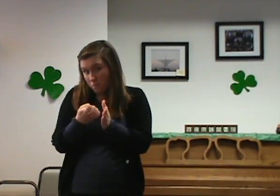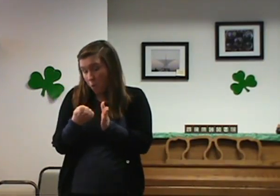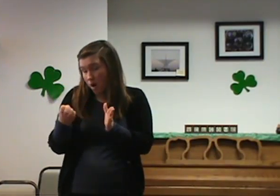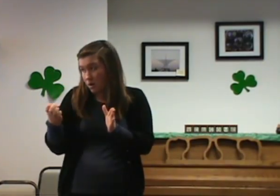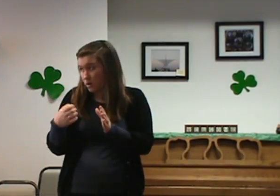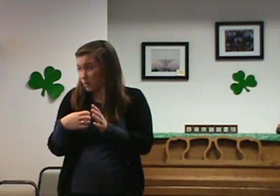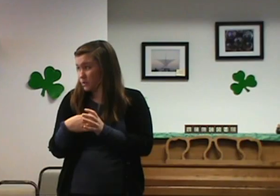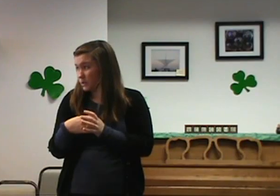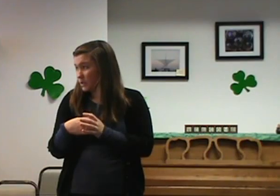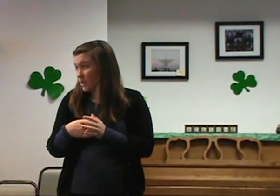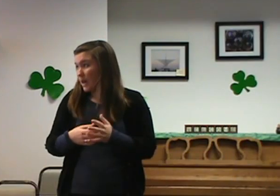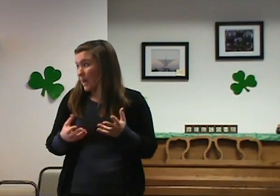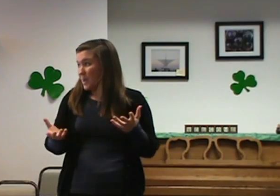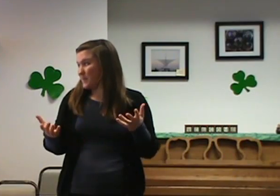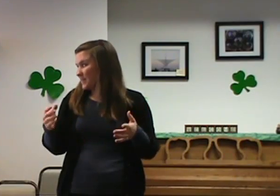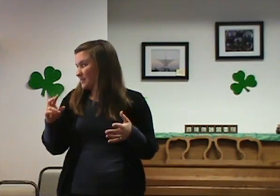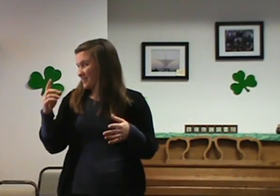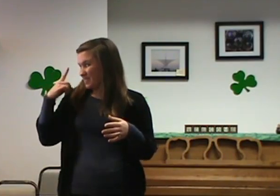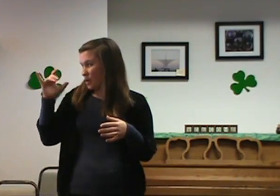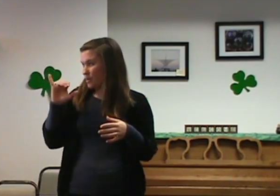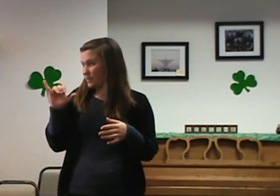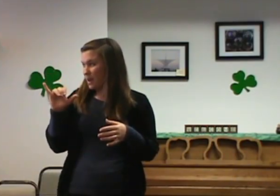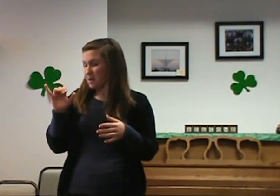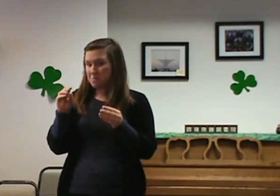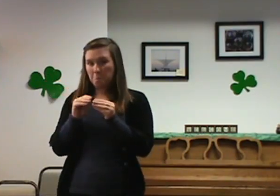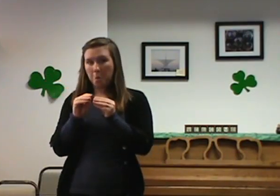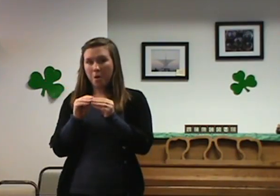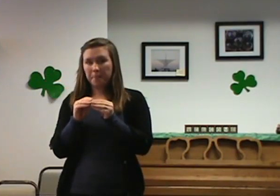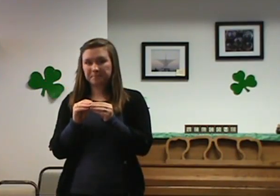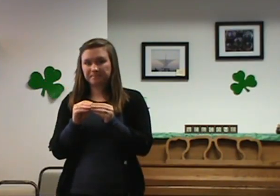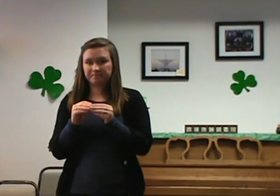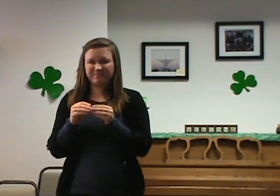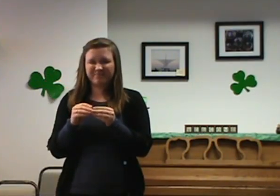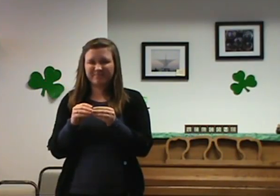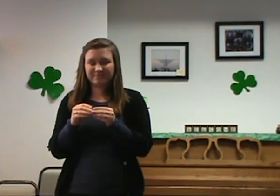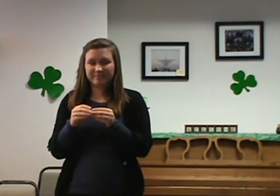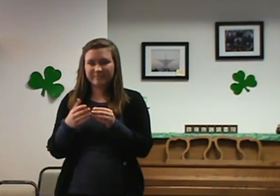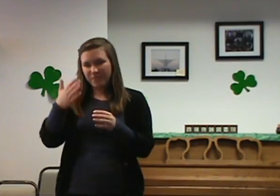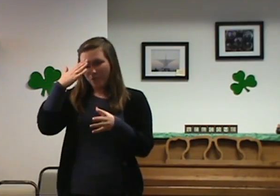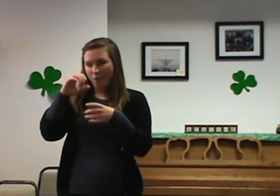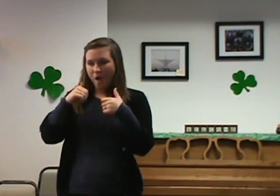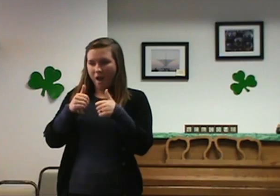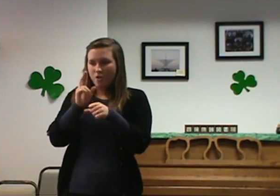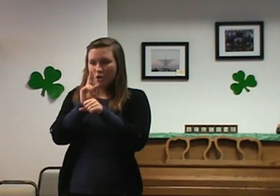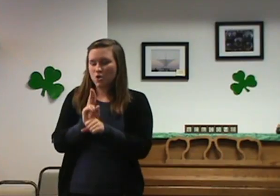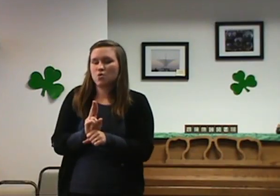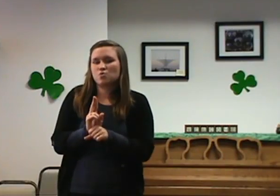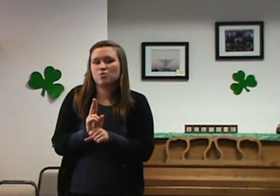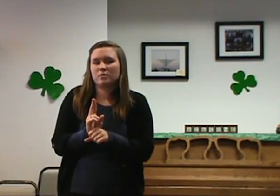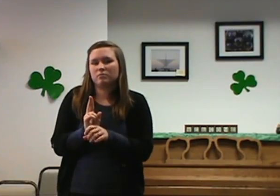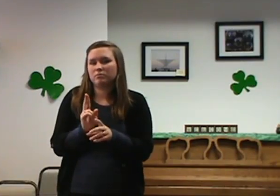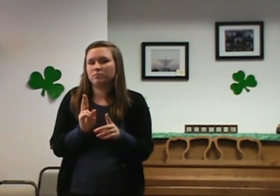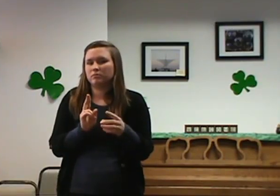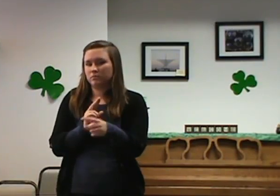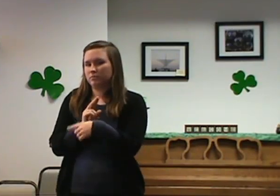that, so, that's up to you, but if you want to sit down at the Sarah C., please feel free to do that. Do you